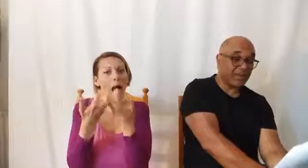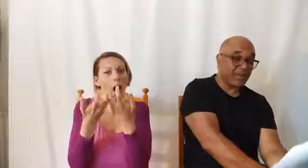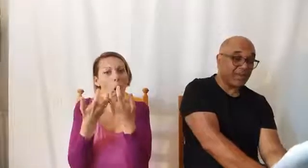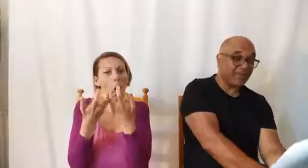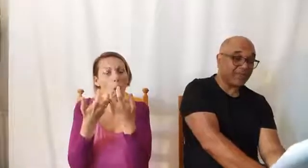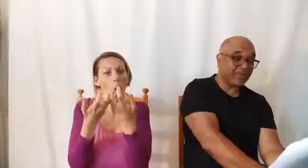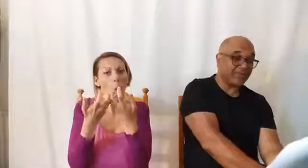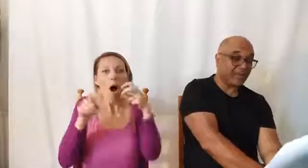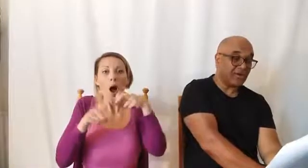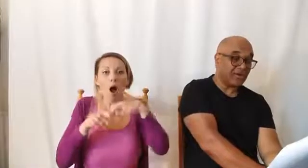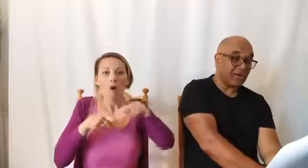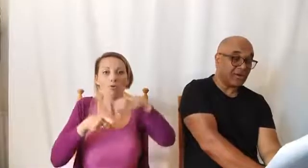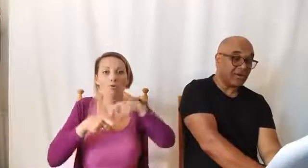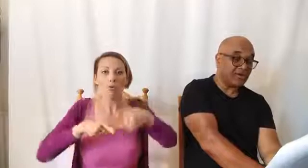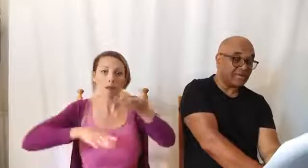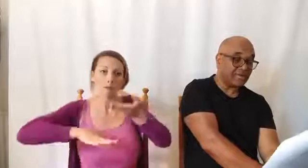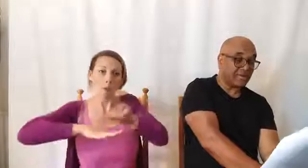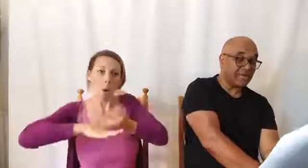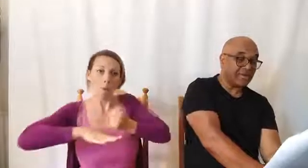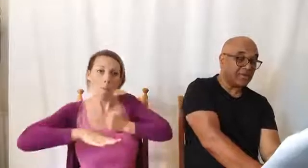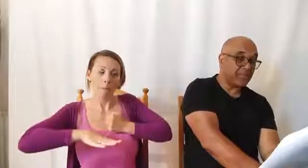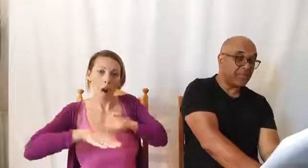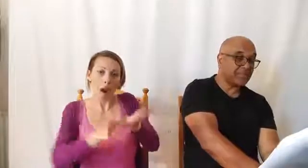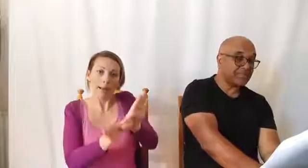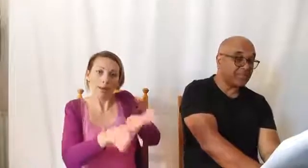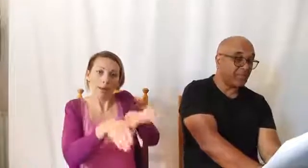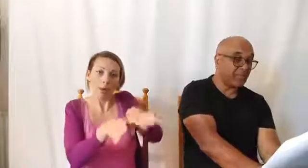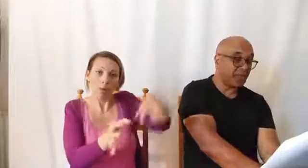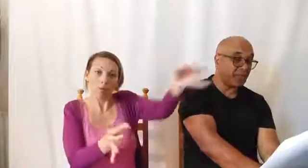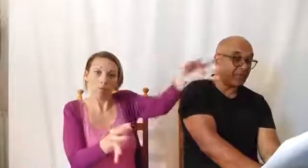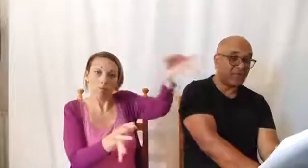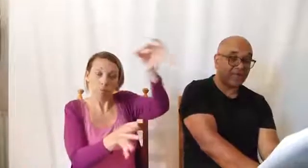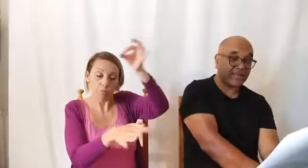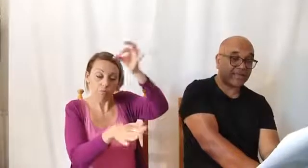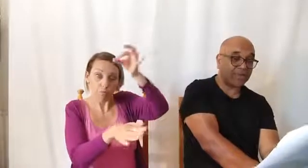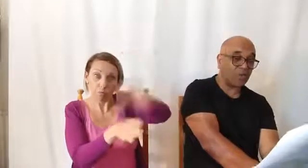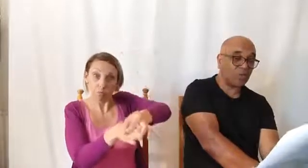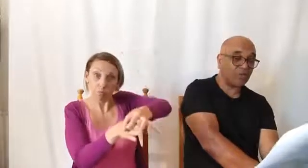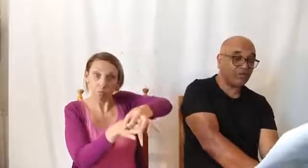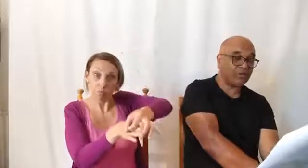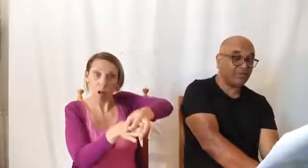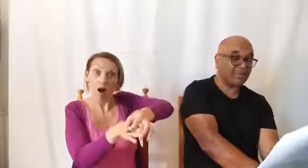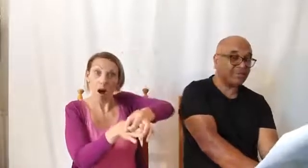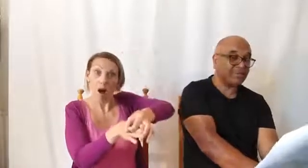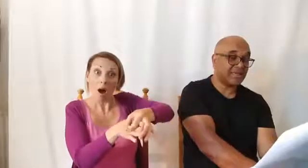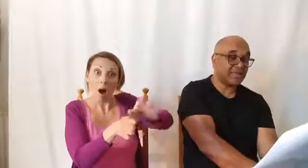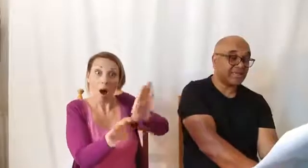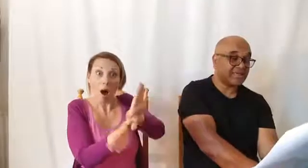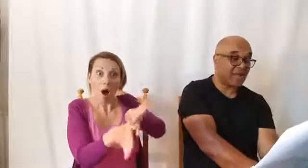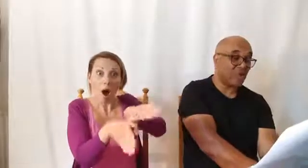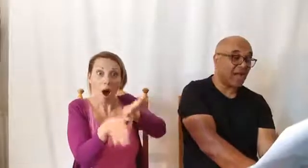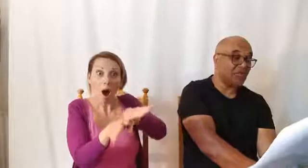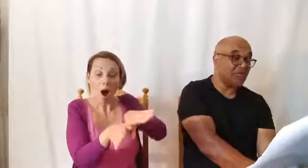Wendy lifted her large tail so Ben could see her barnacle friends all across Wendy's tail. Hundreds of